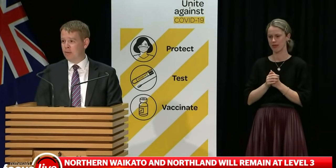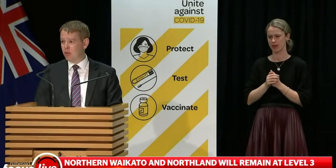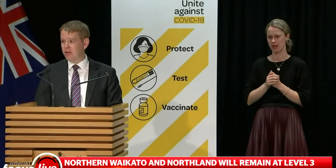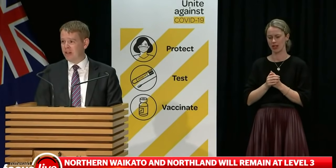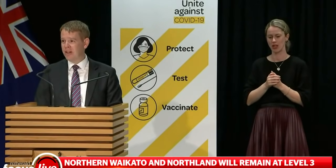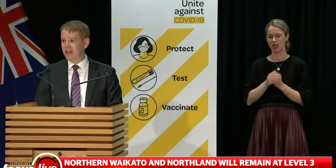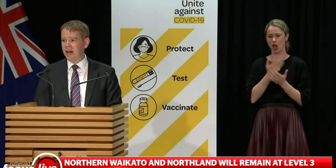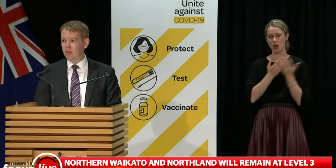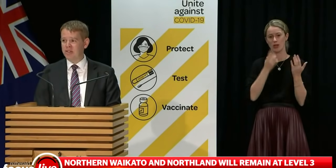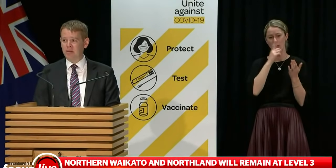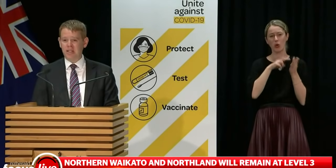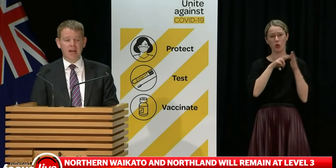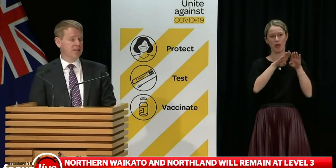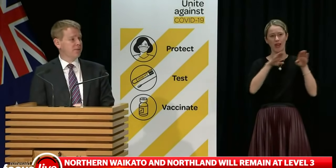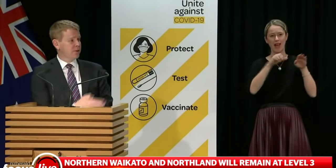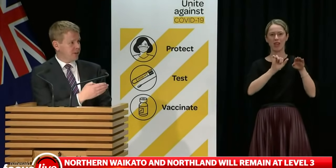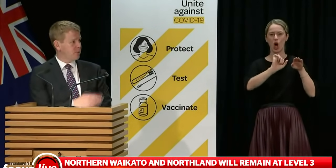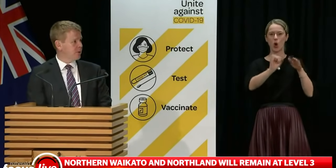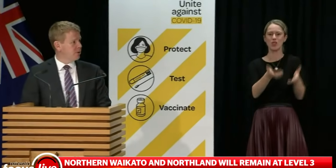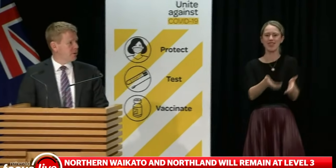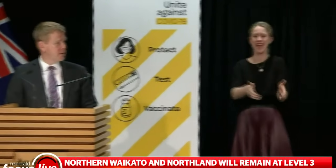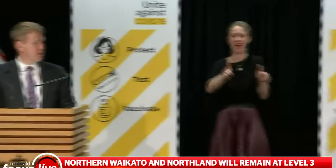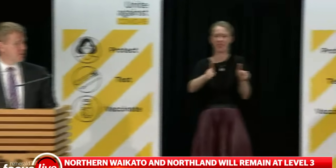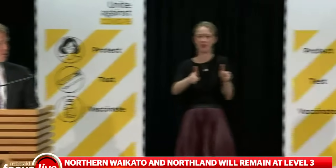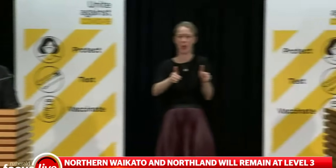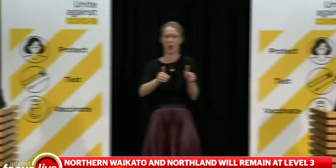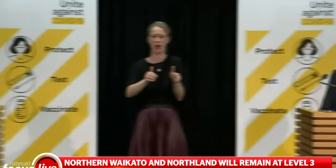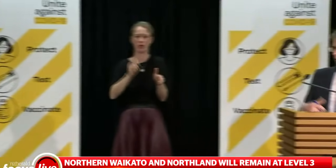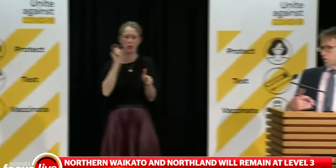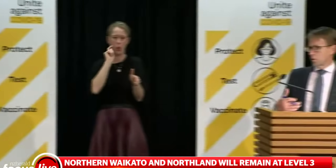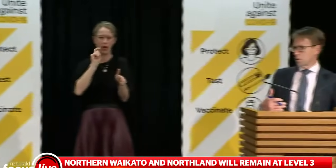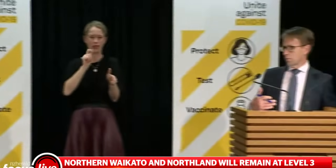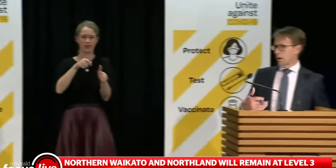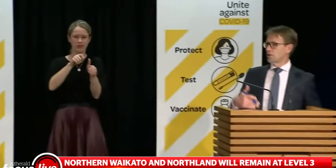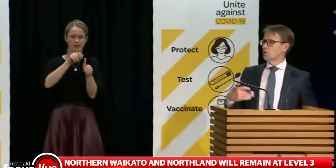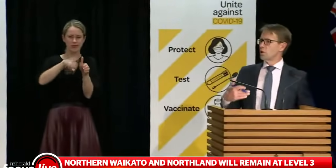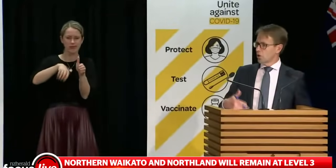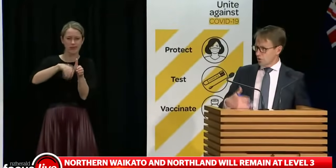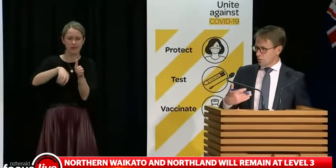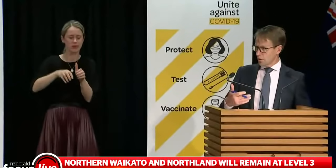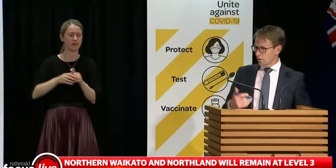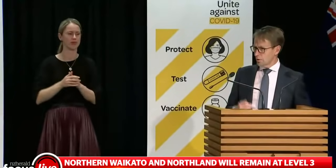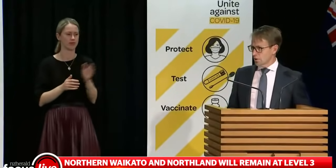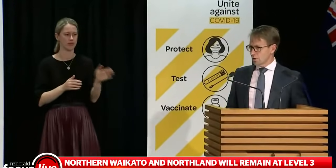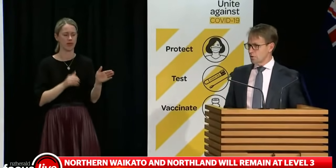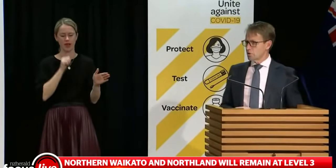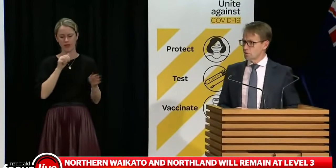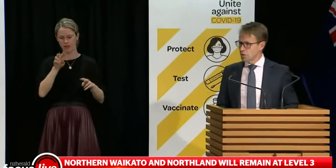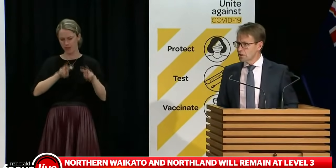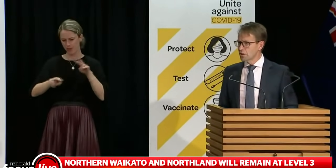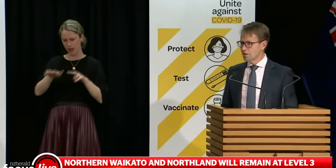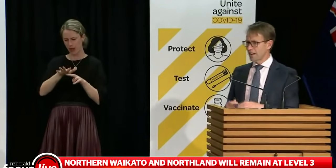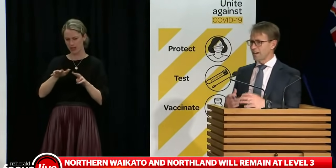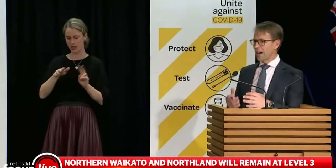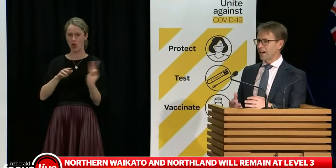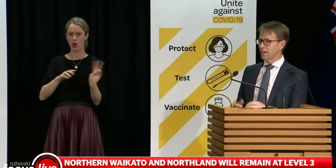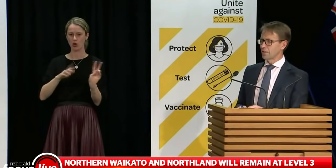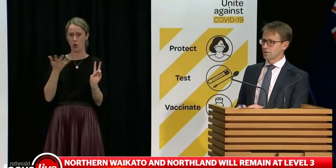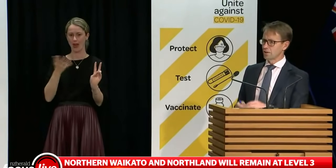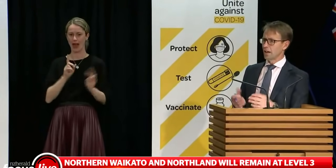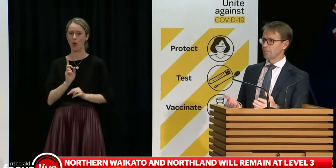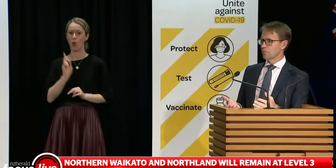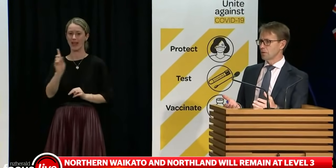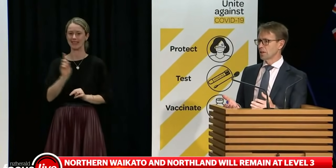do have more people living with septic tanks, for example. But I'll ask the Director General. Yes, if we look at the places we know where those individuals went, they